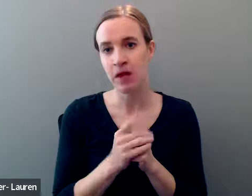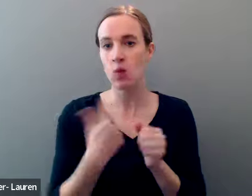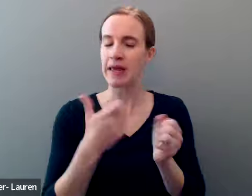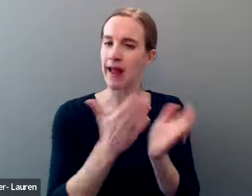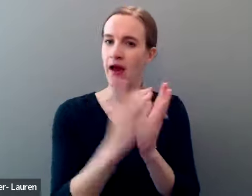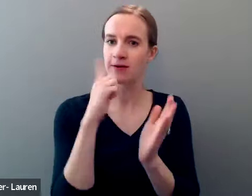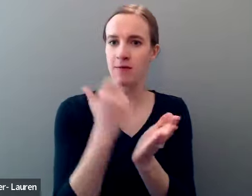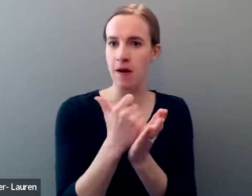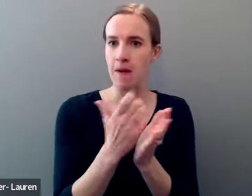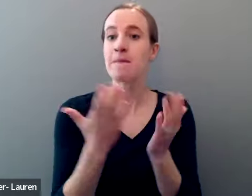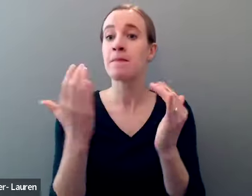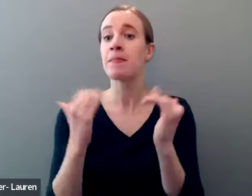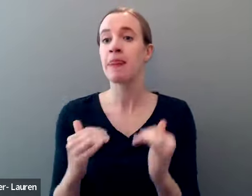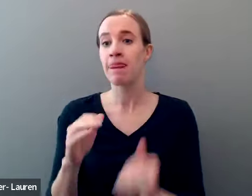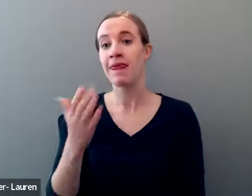Erica,